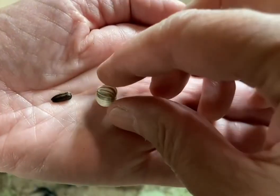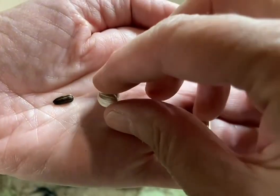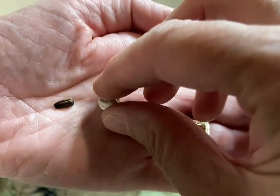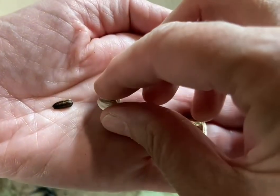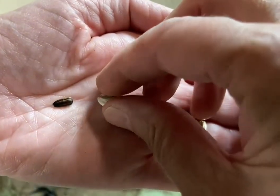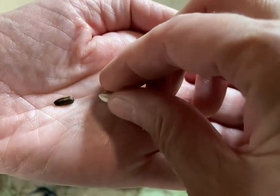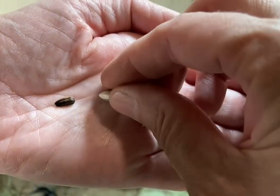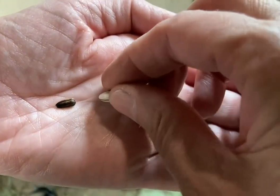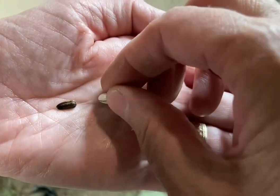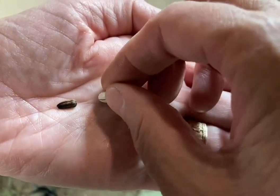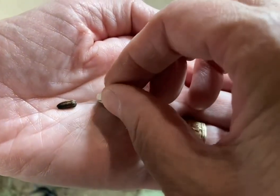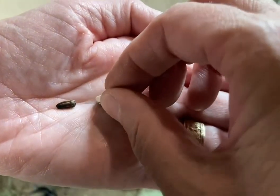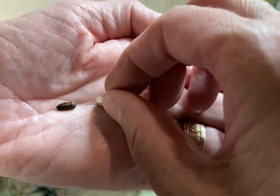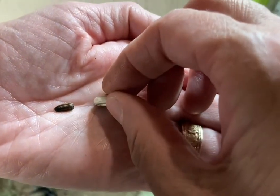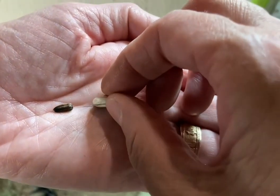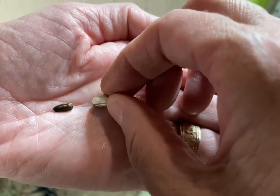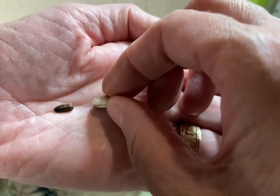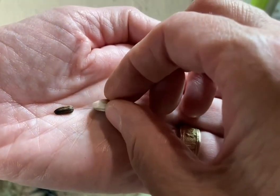Let's compare them.